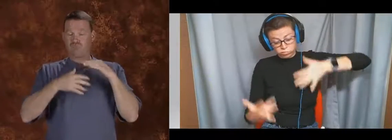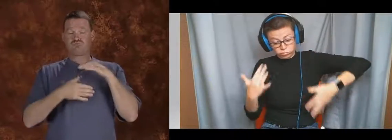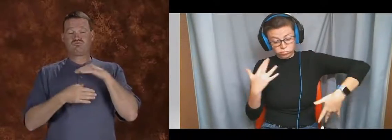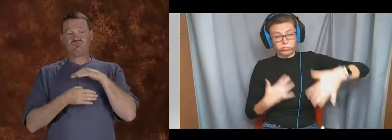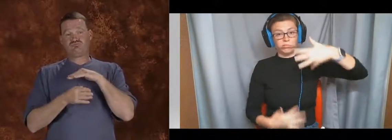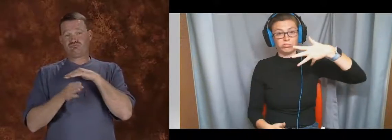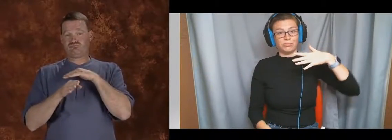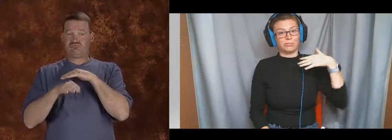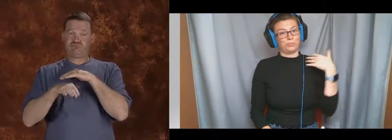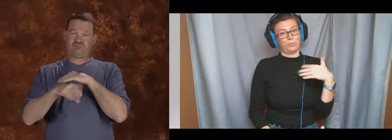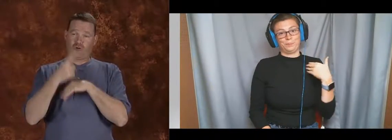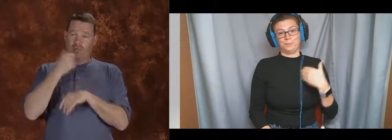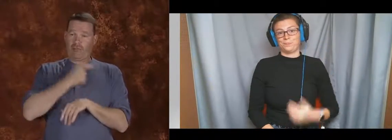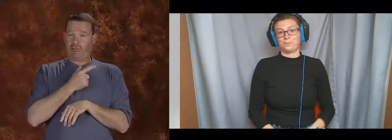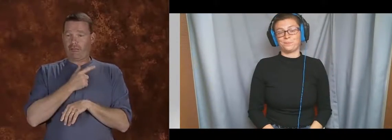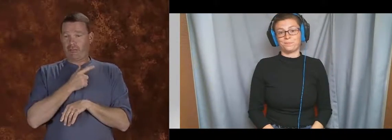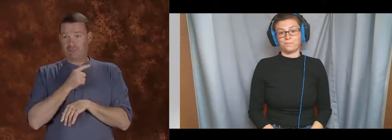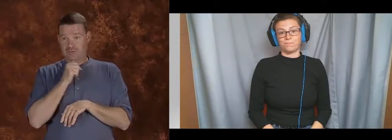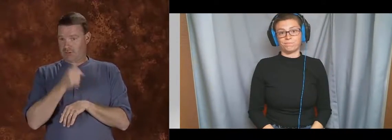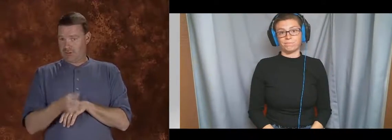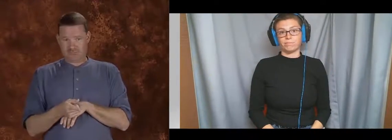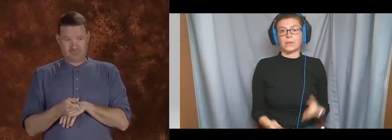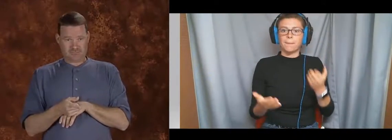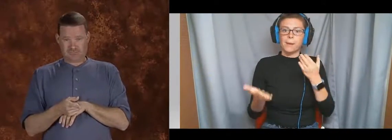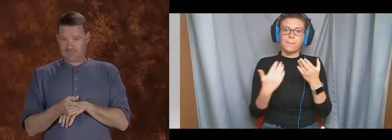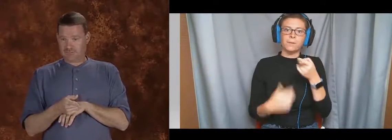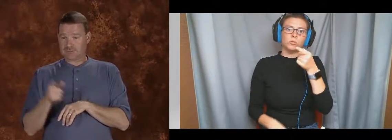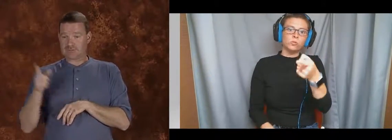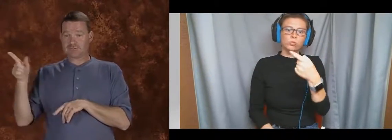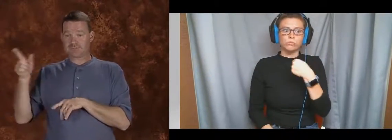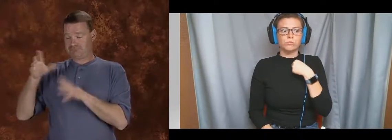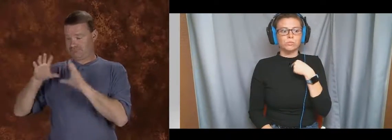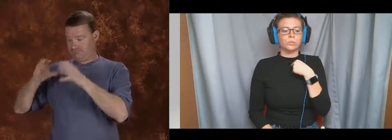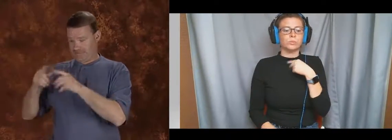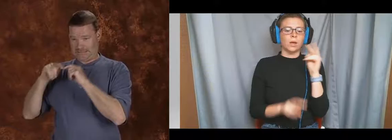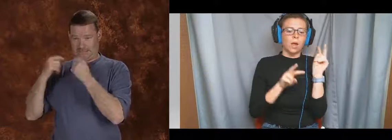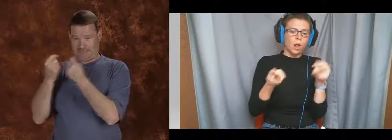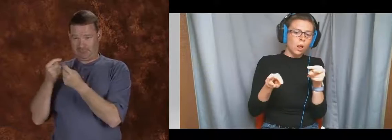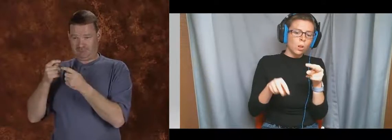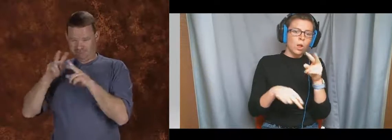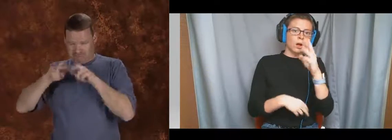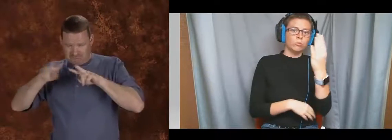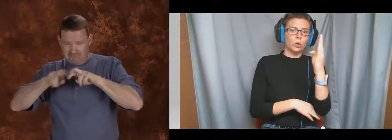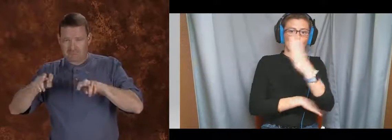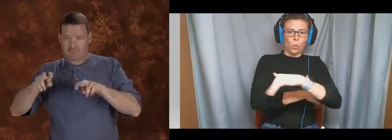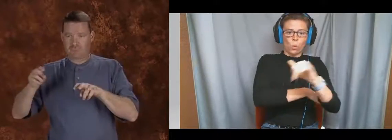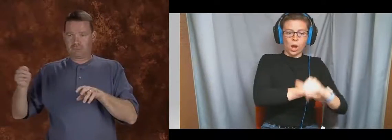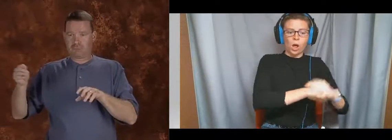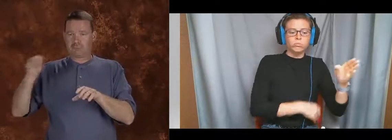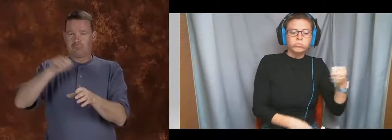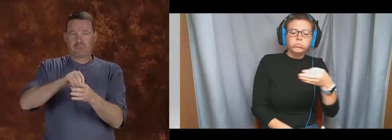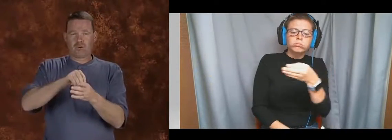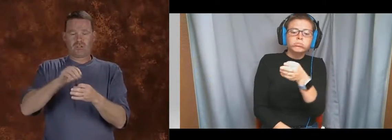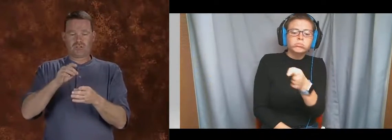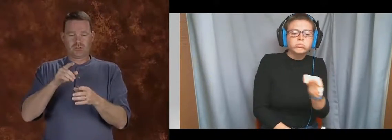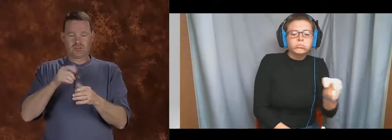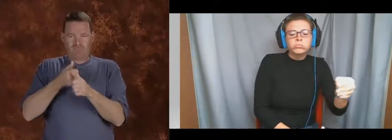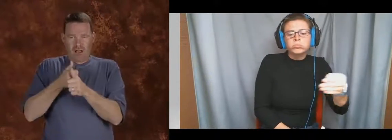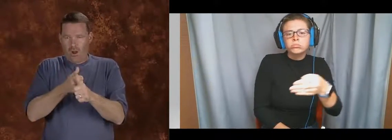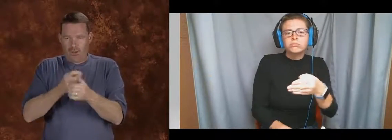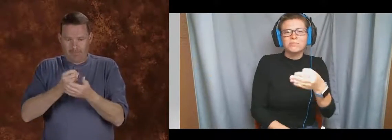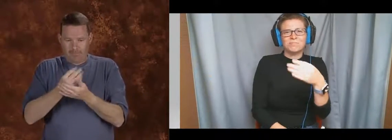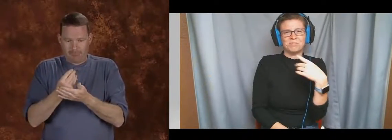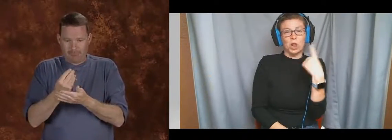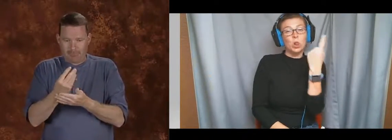While watching a whale swim, you might think because of its size that it is very slow. But a group of researchers tracked a whale